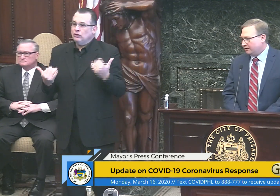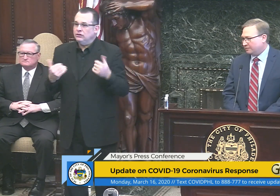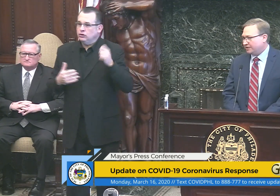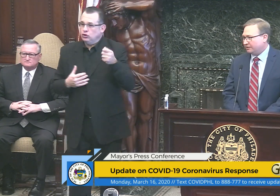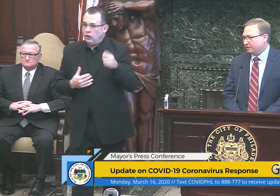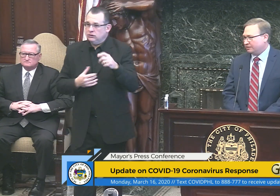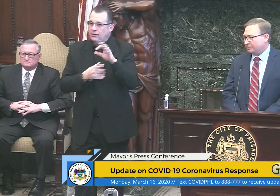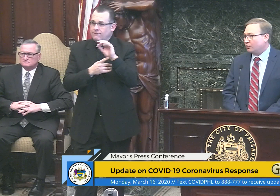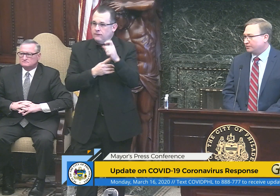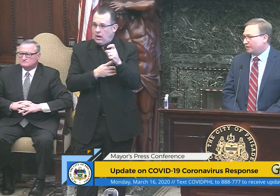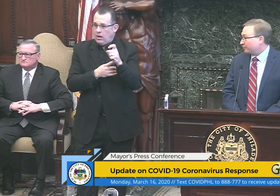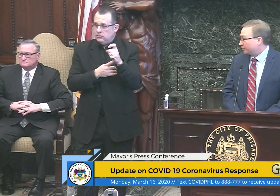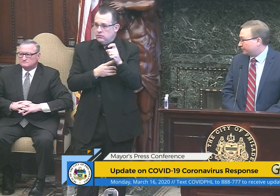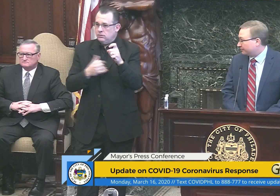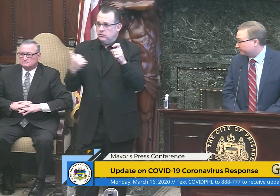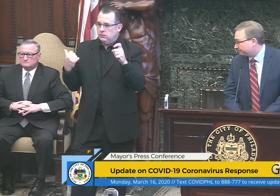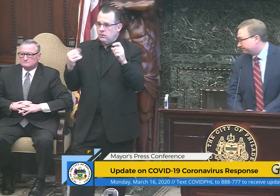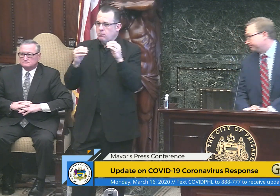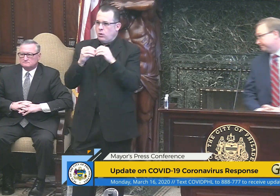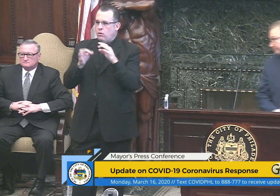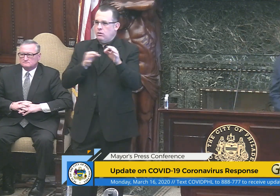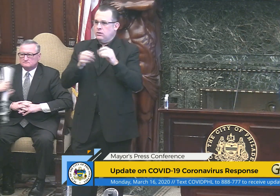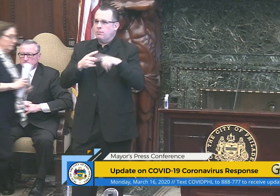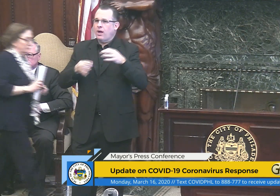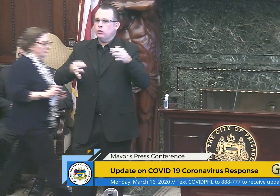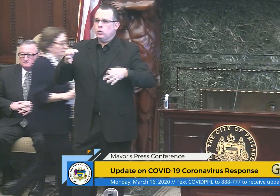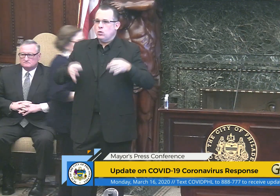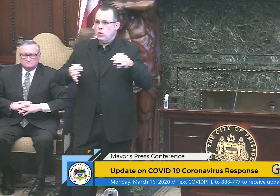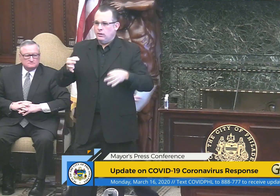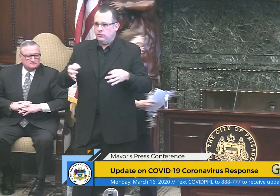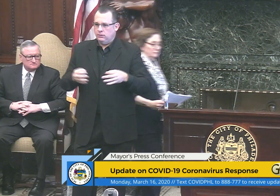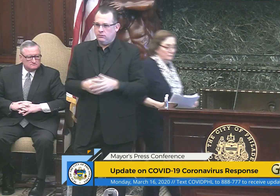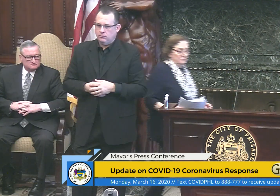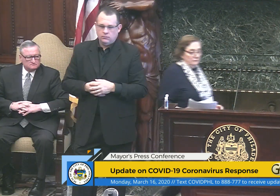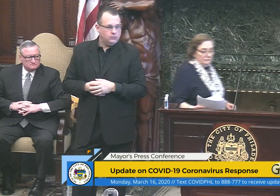an update on the court's operations.